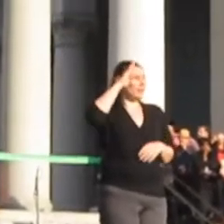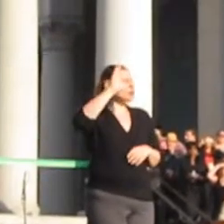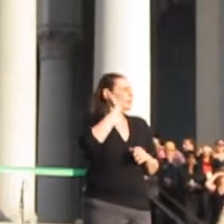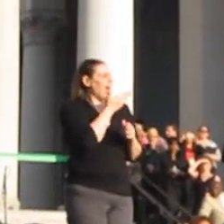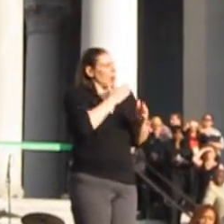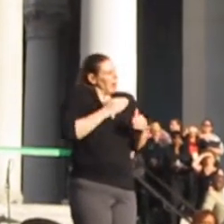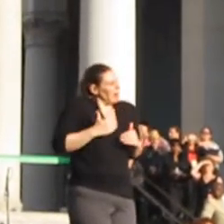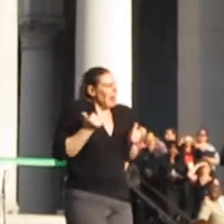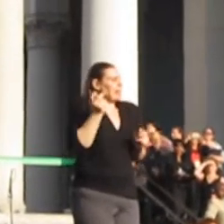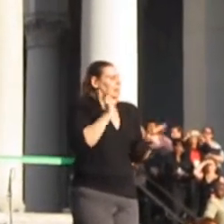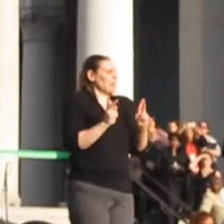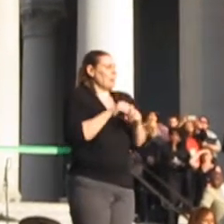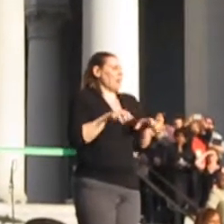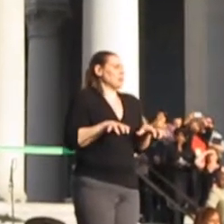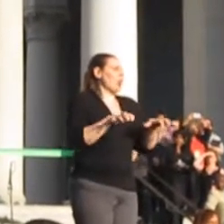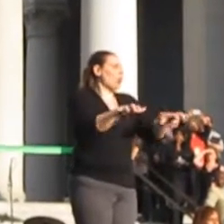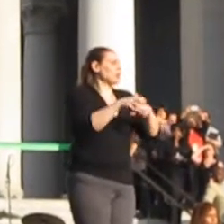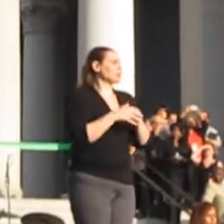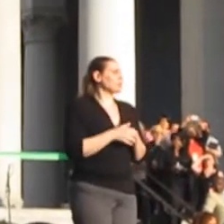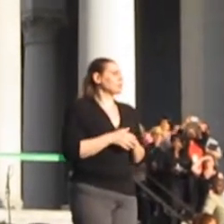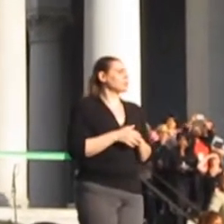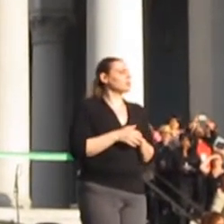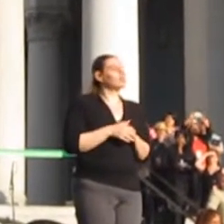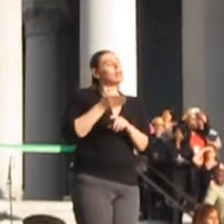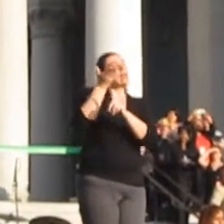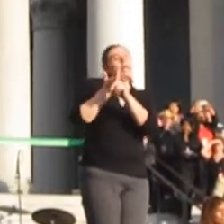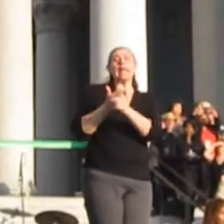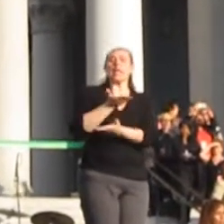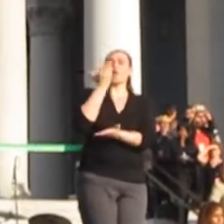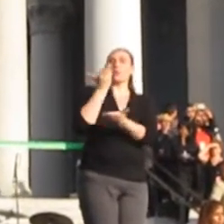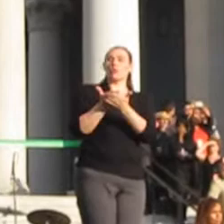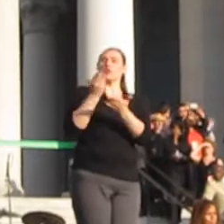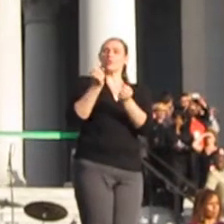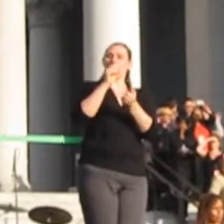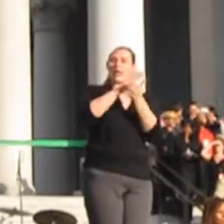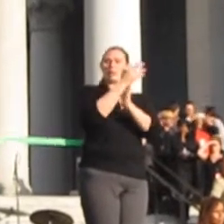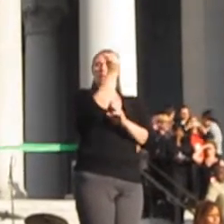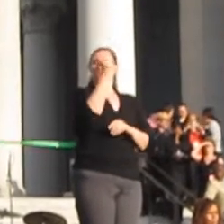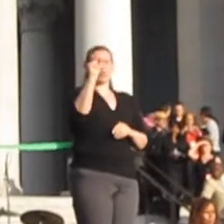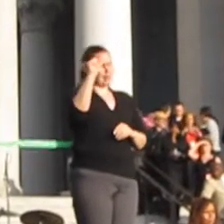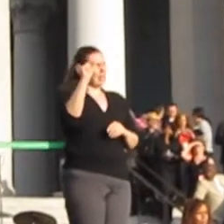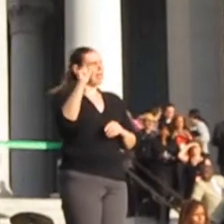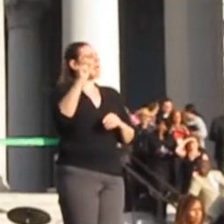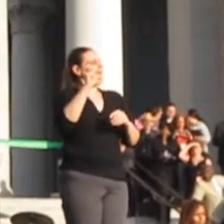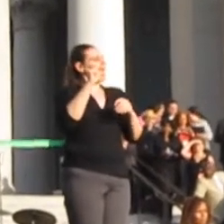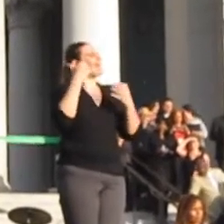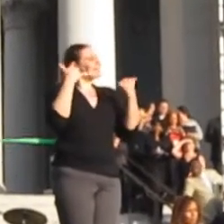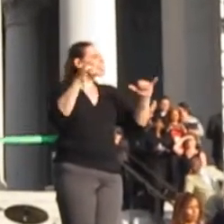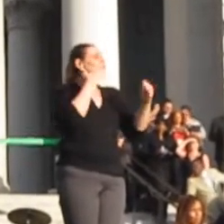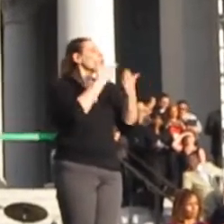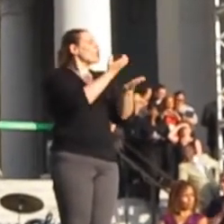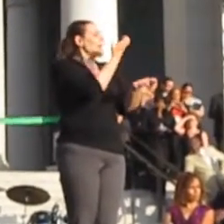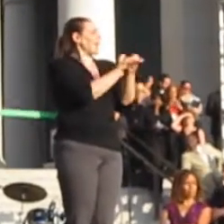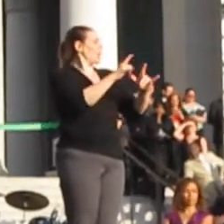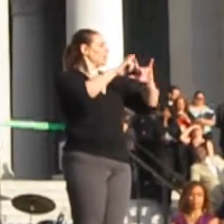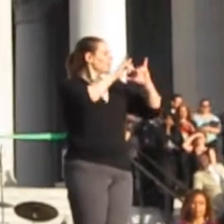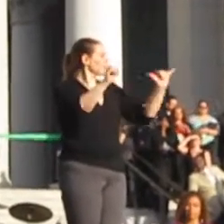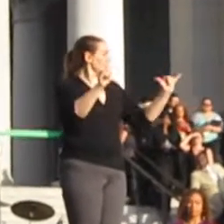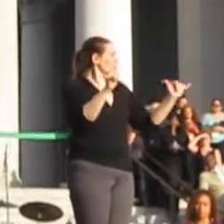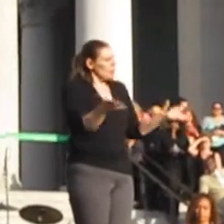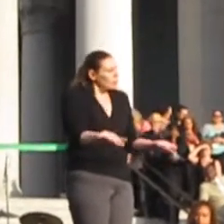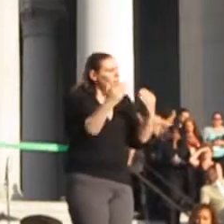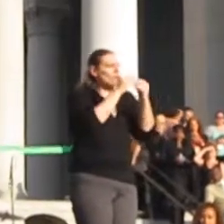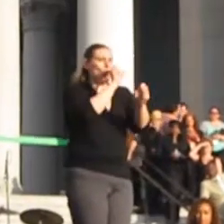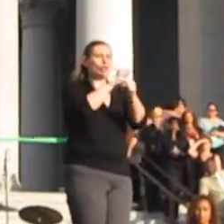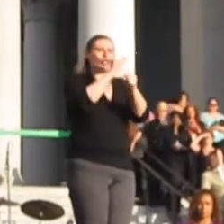youngest people in this audience. He proved that you could go green and make it good economics, that you could create more jobs